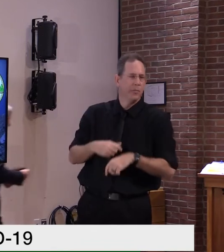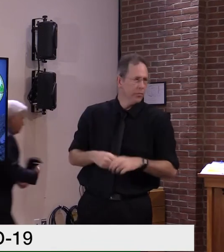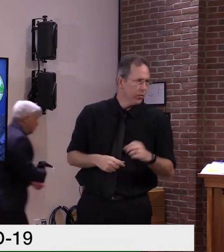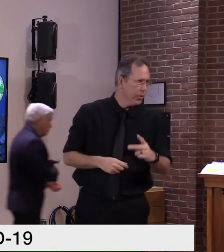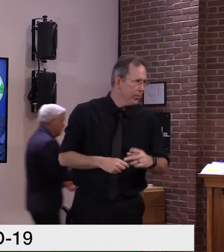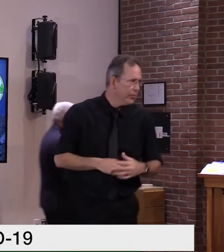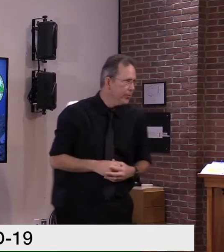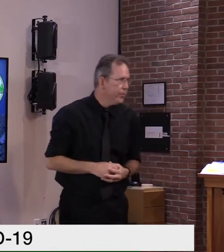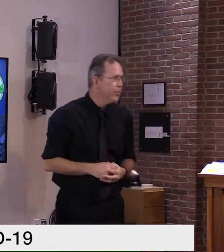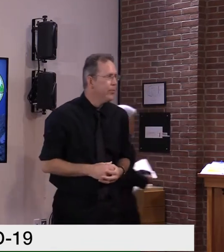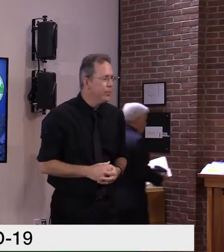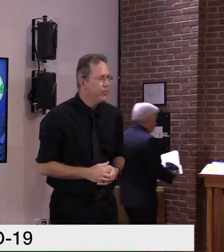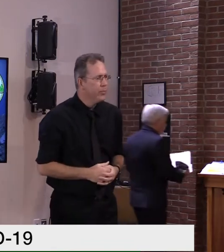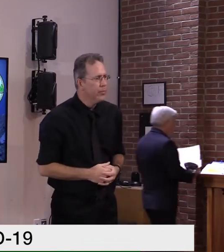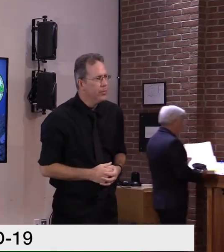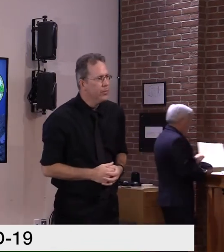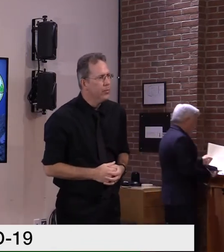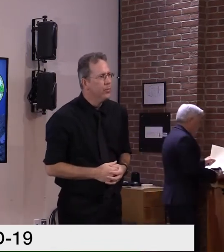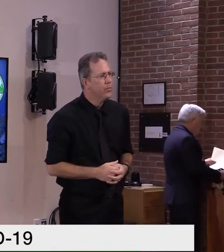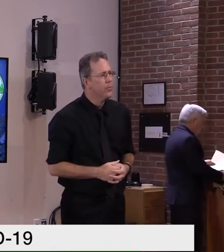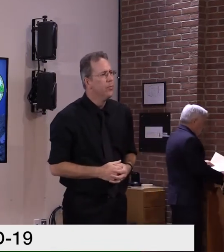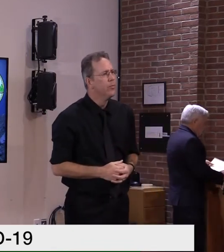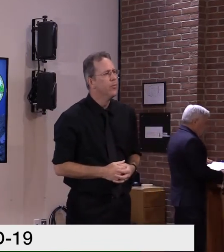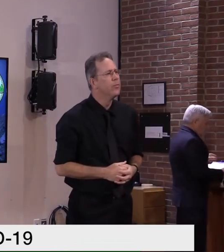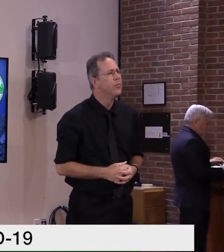Levine. Eric, the Times Argus.